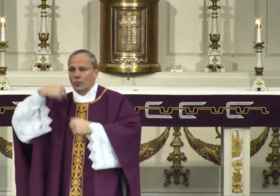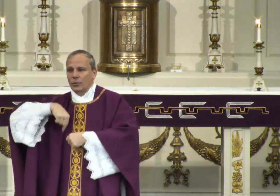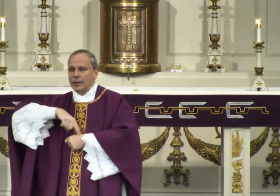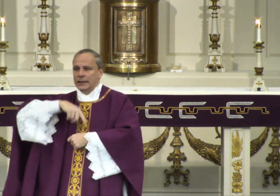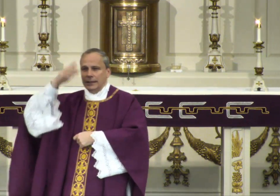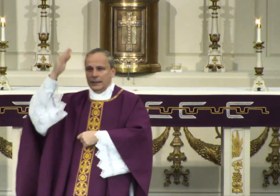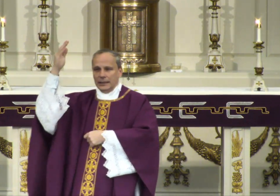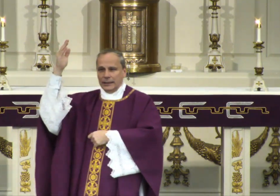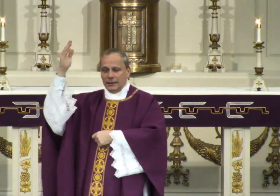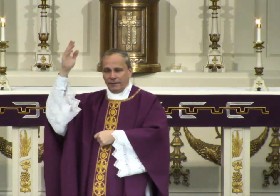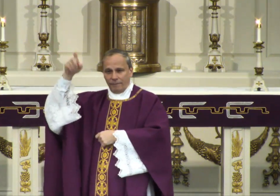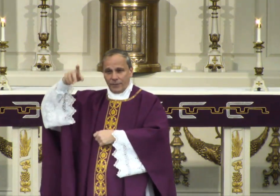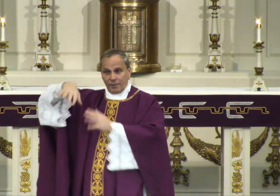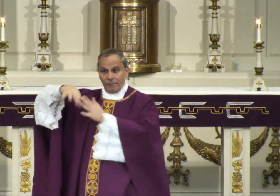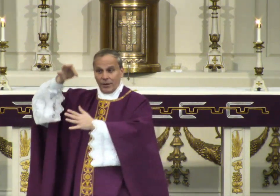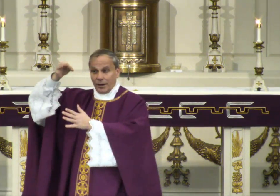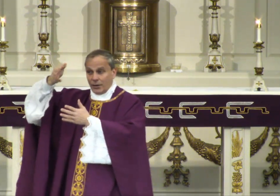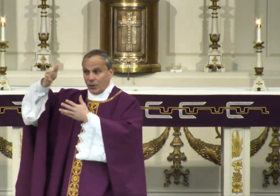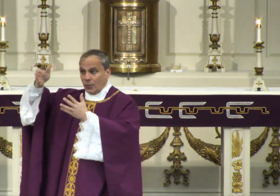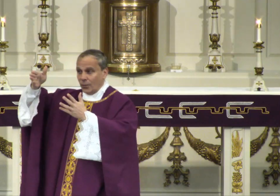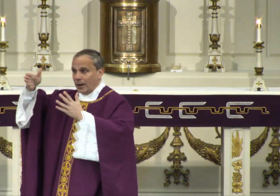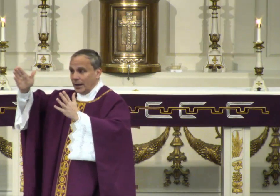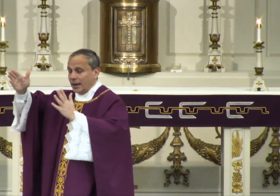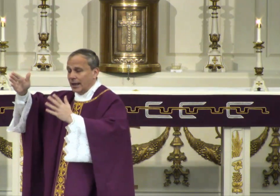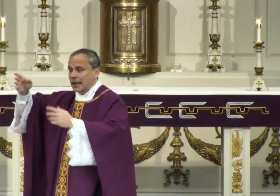We need to be creative in having hope